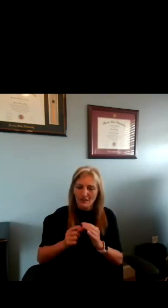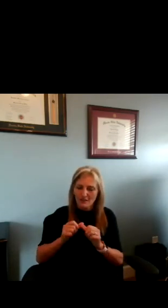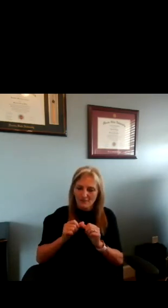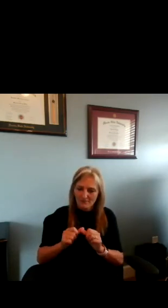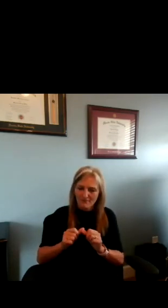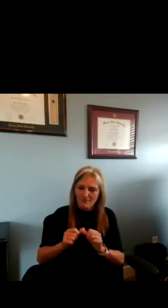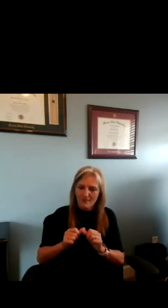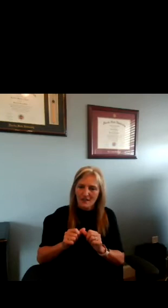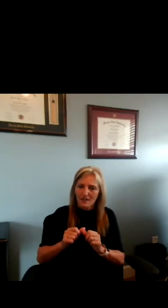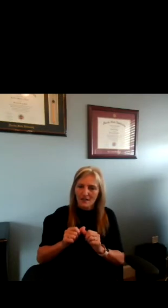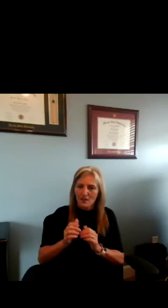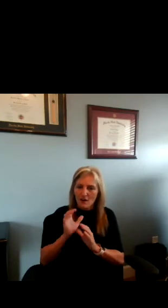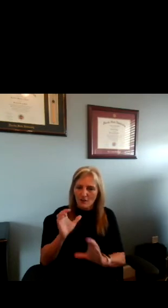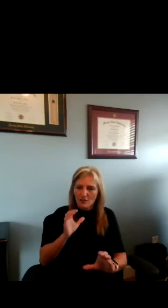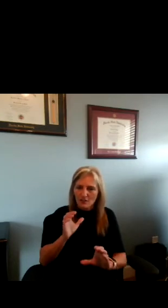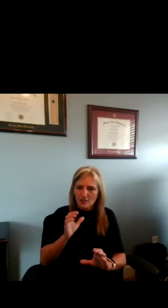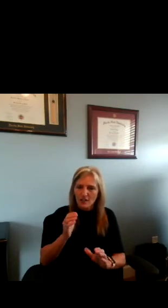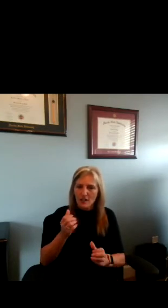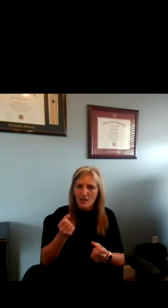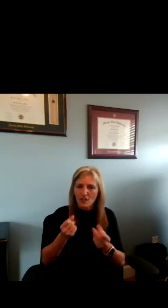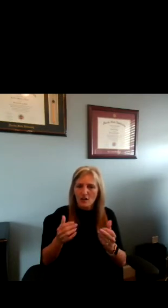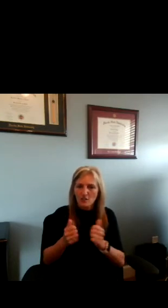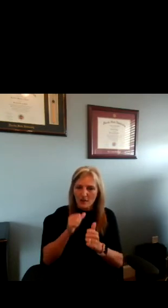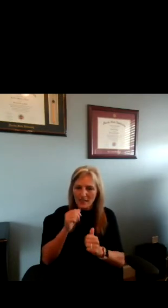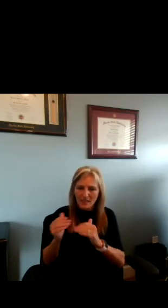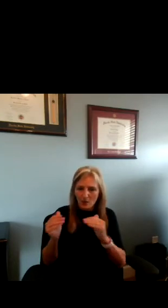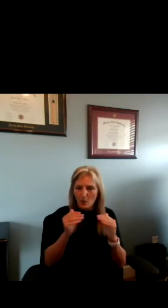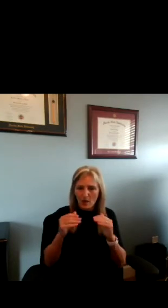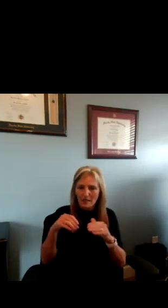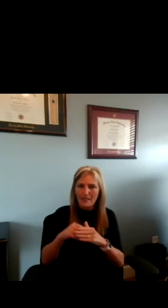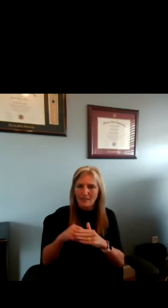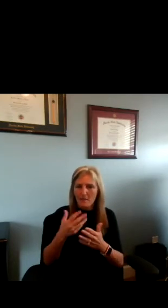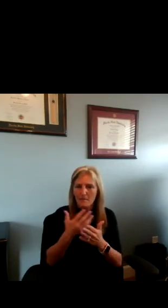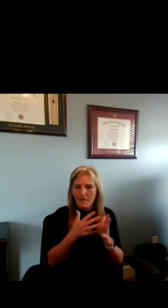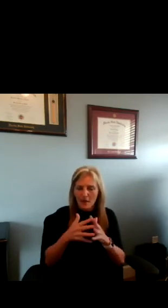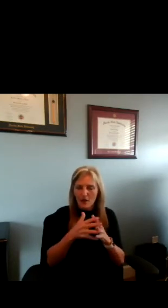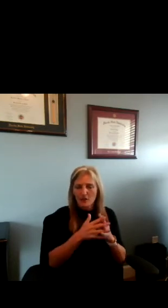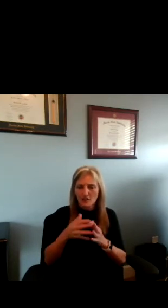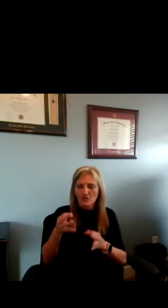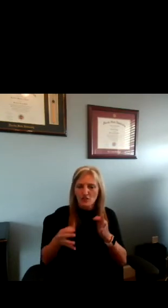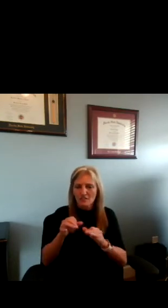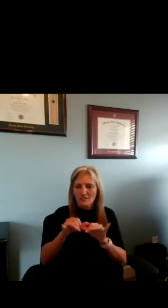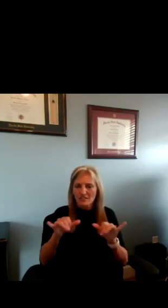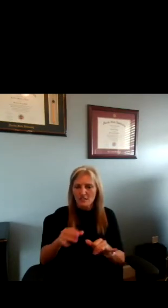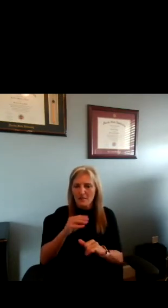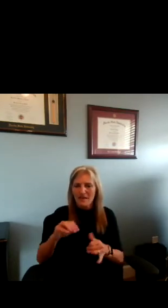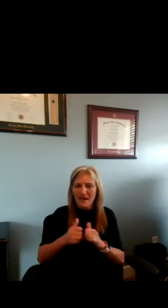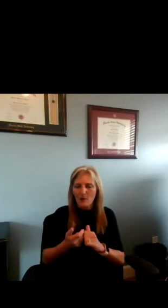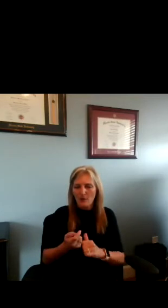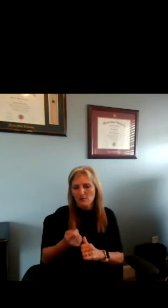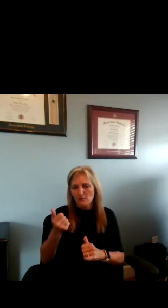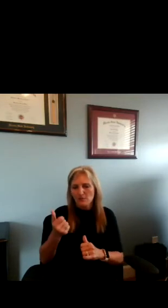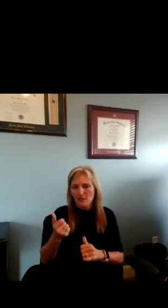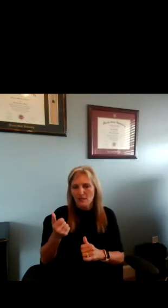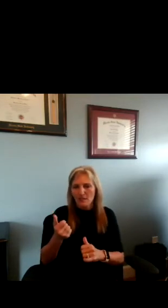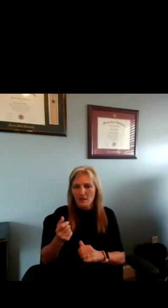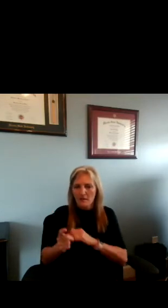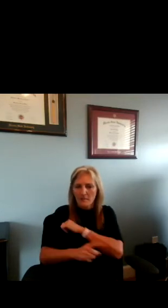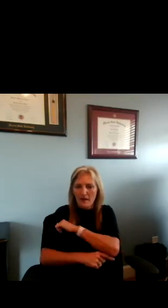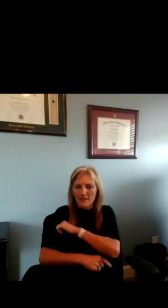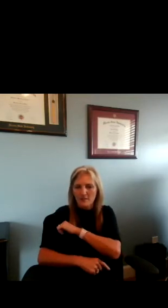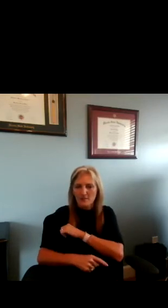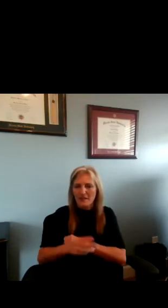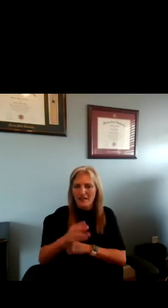root causes of inequity in America's justice system, as well as how we work towards eradicating systems of punishment and focus